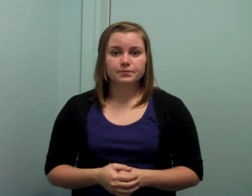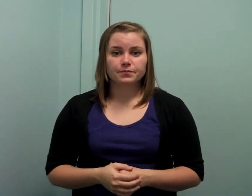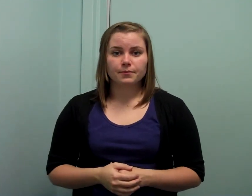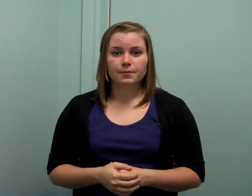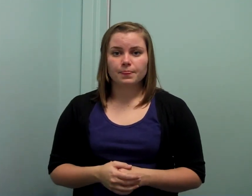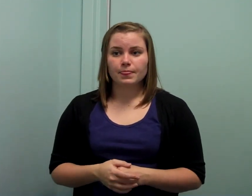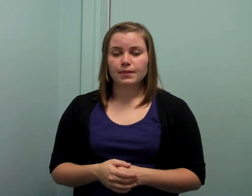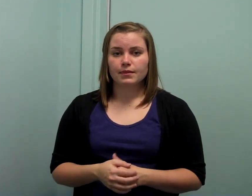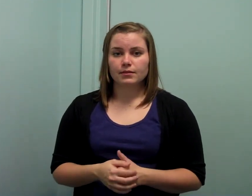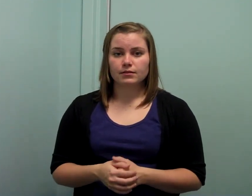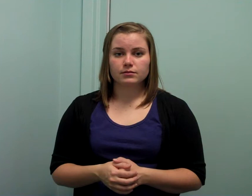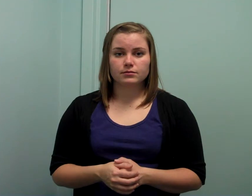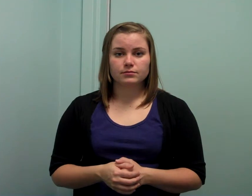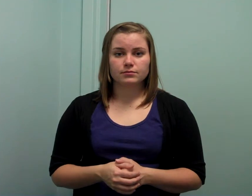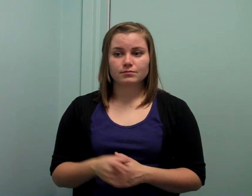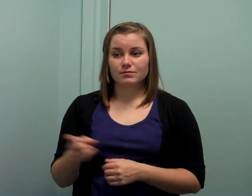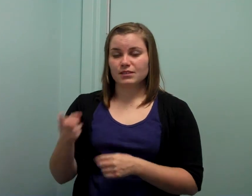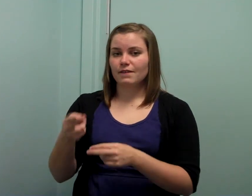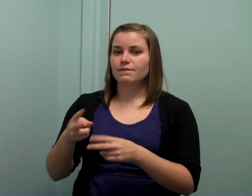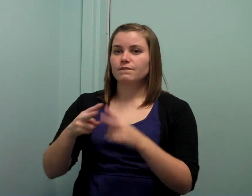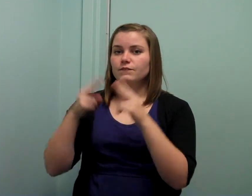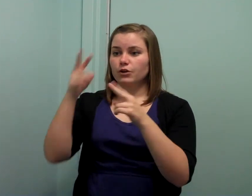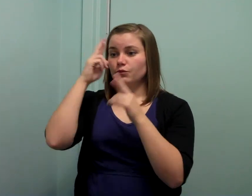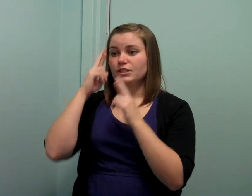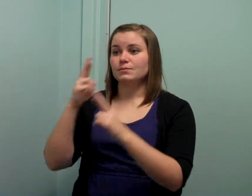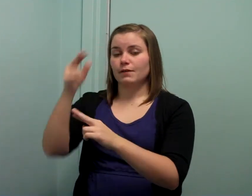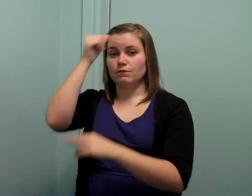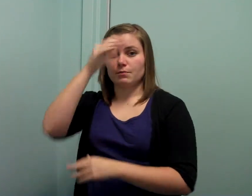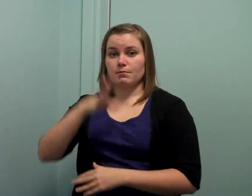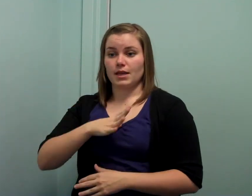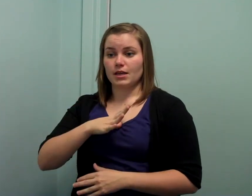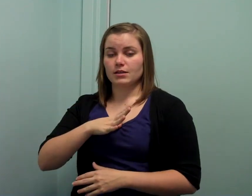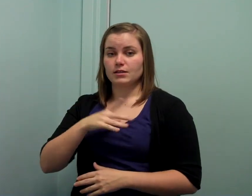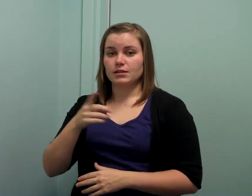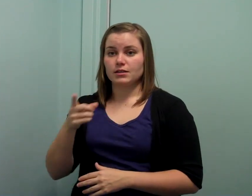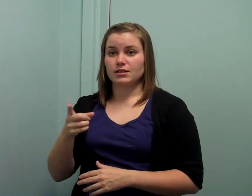widely read, highly respected, and very humane.